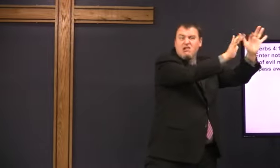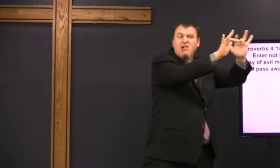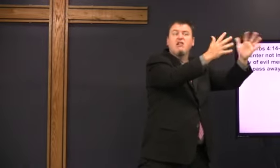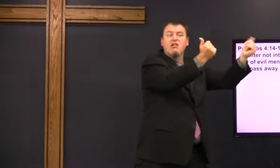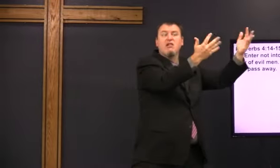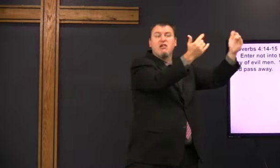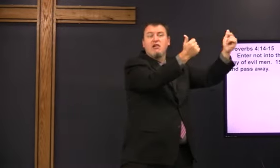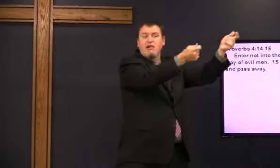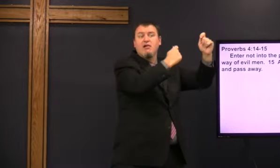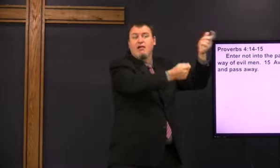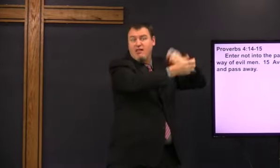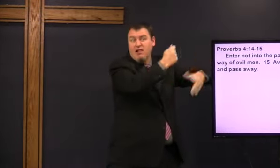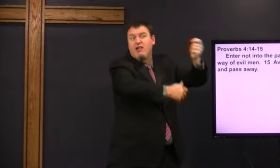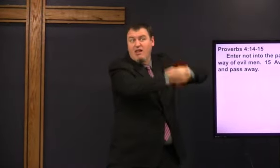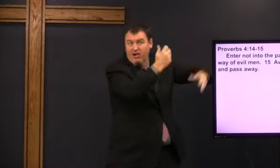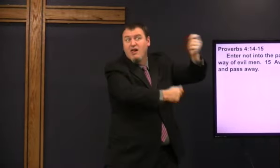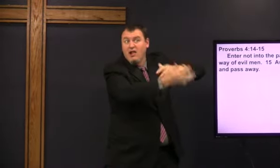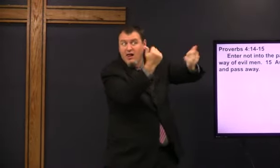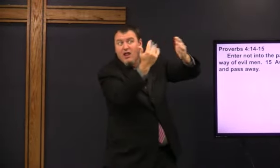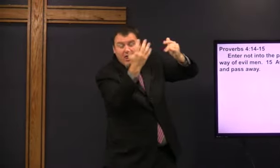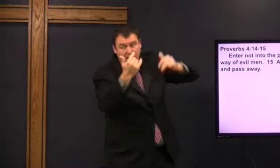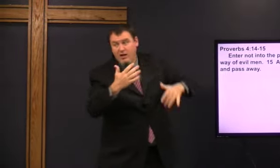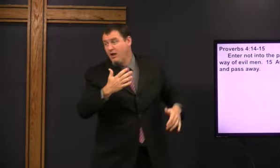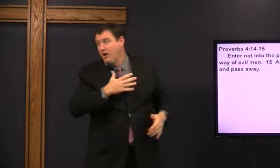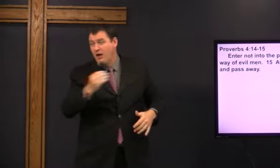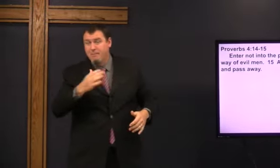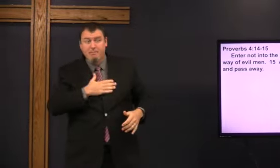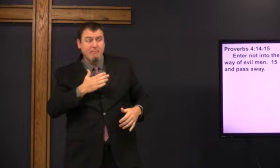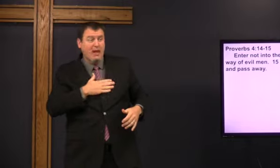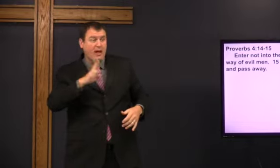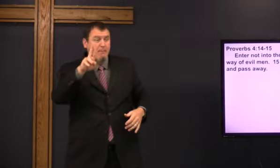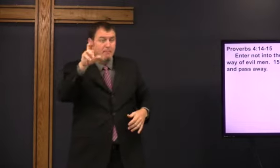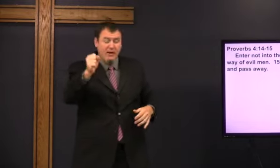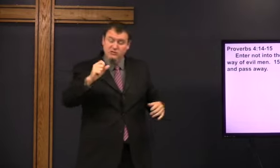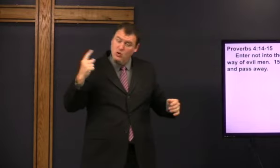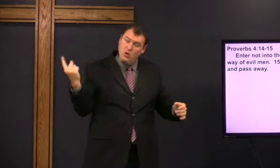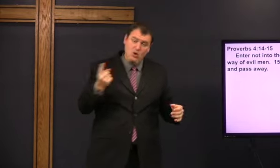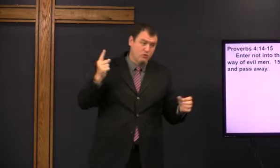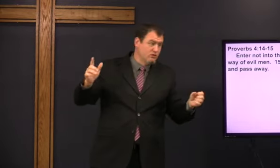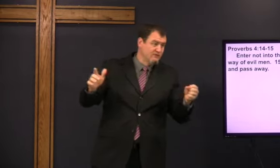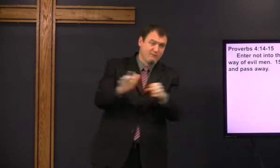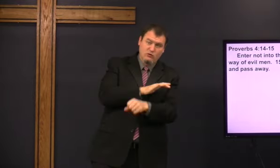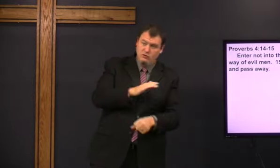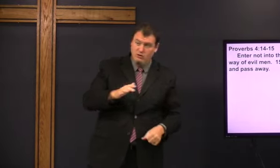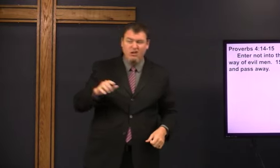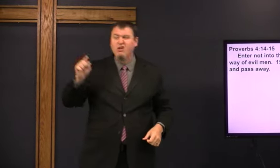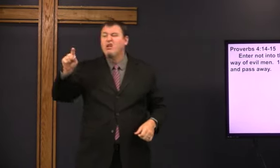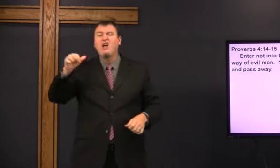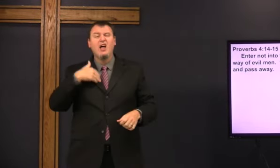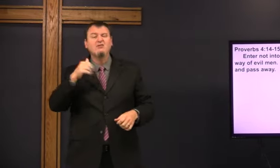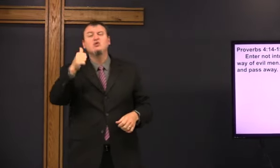And go up and knock on doors and try to get people to come out. And my bus was always